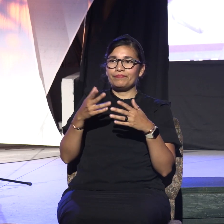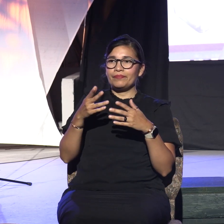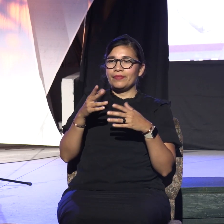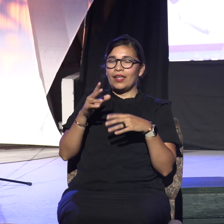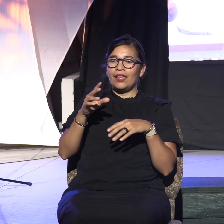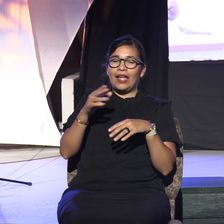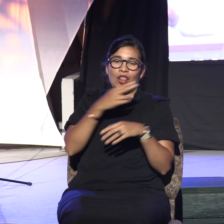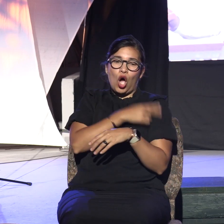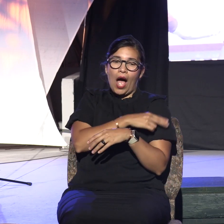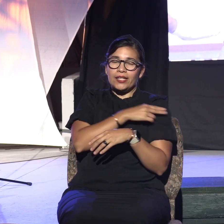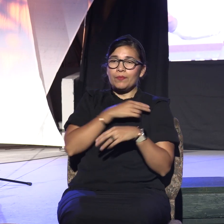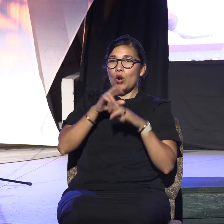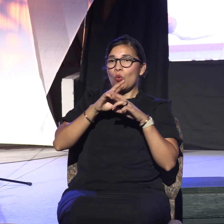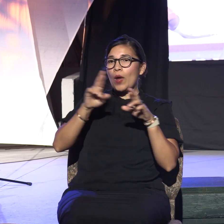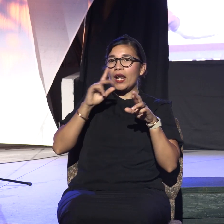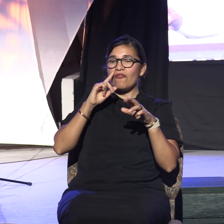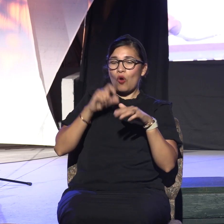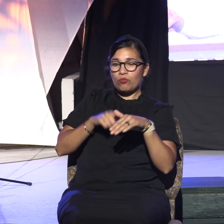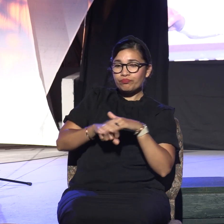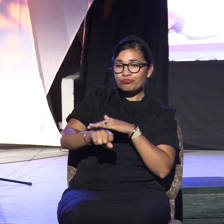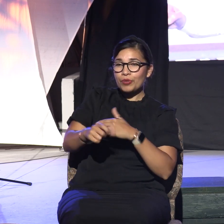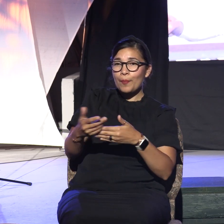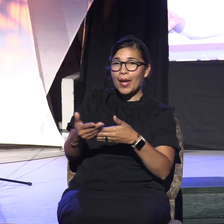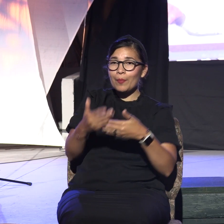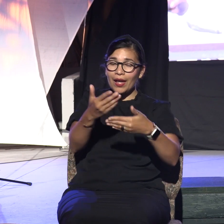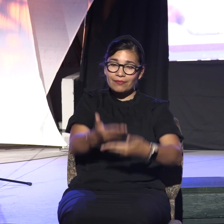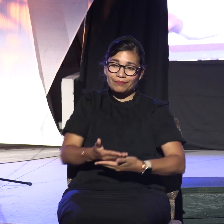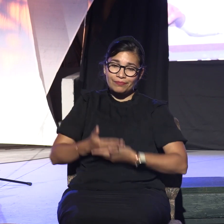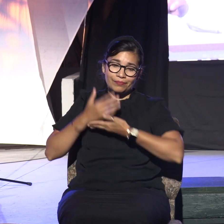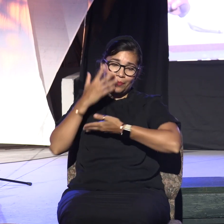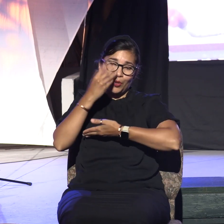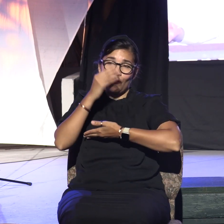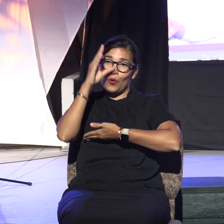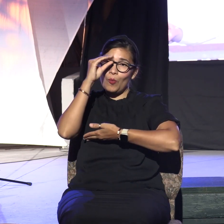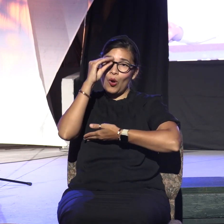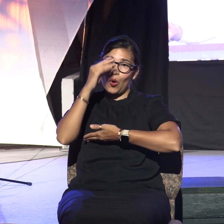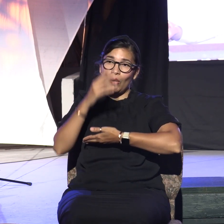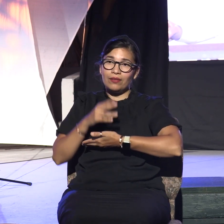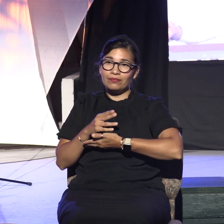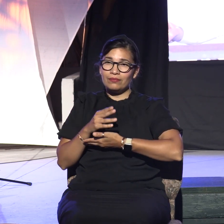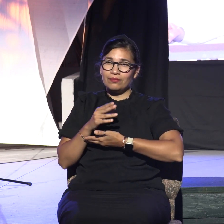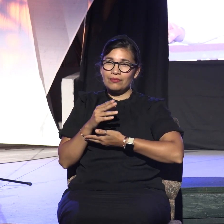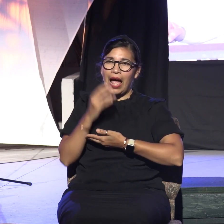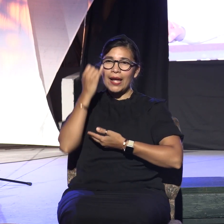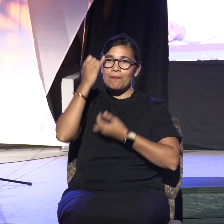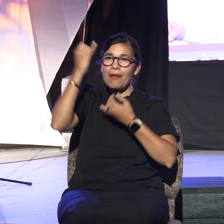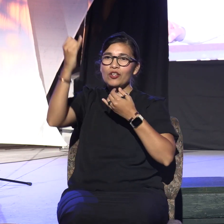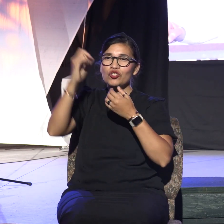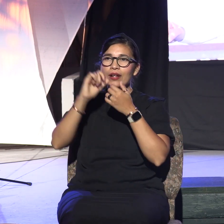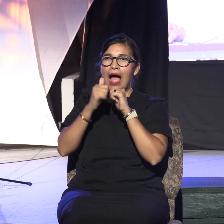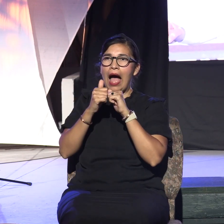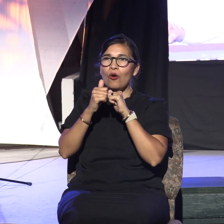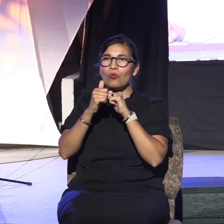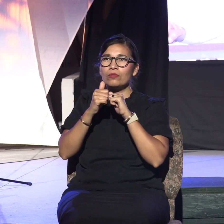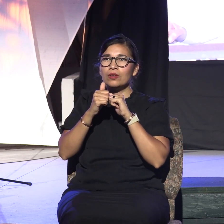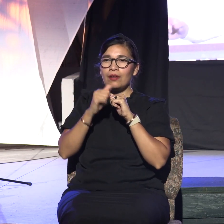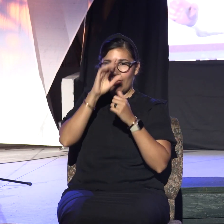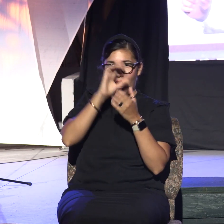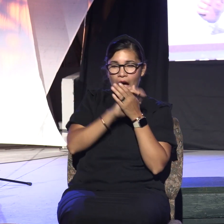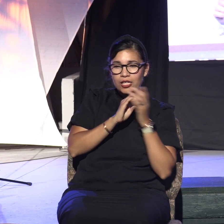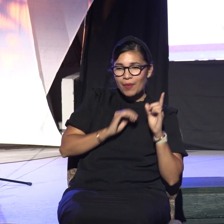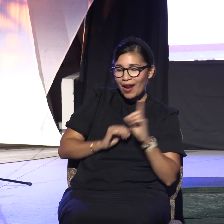And then for a time, they had 2 chubby little hands between their hands. Then there were 4